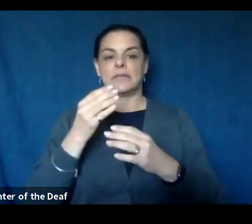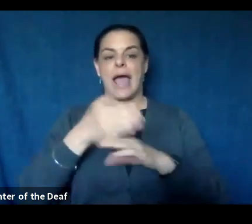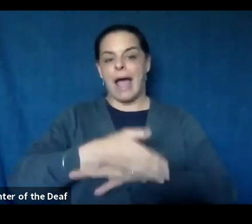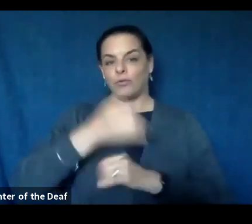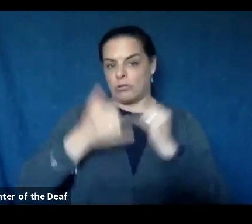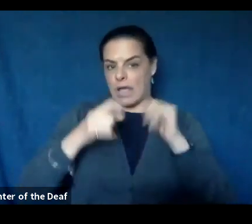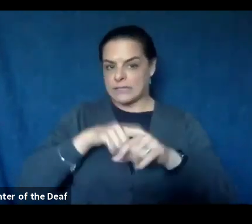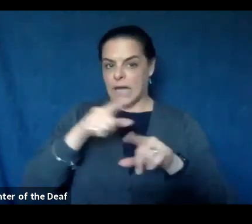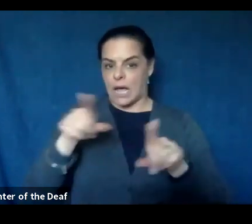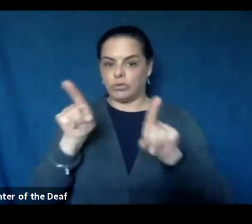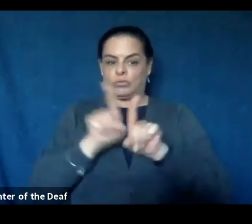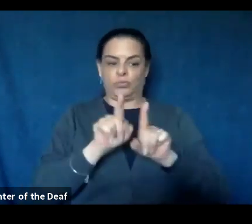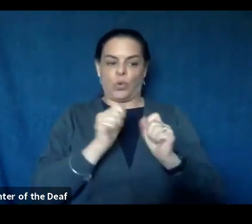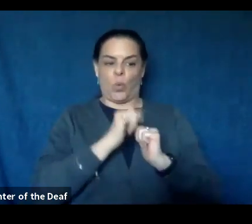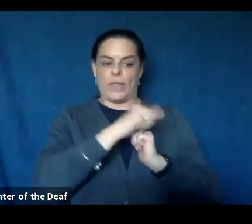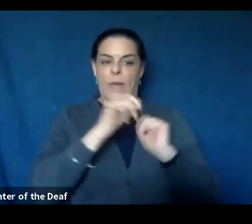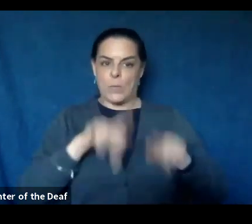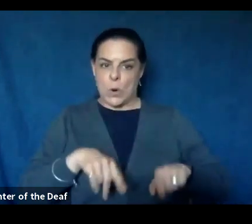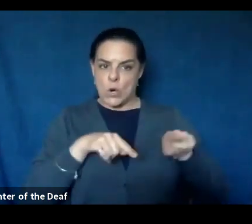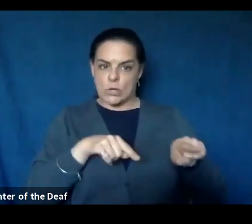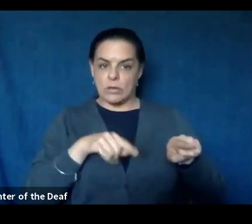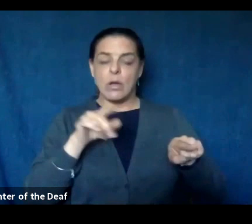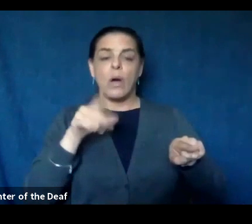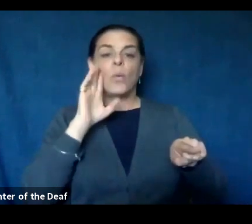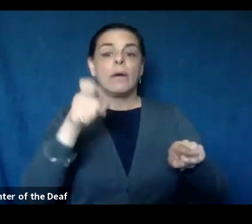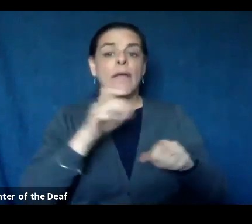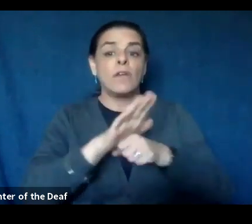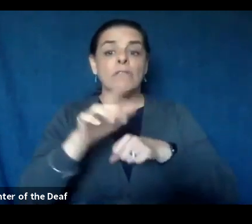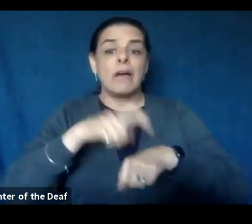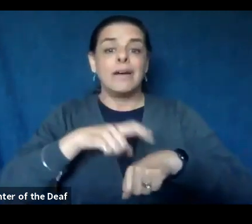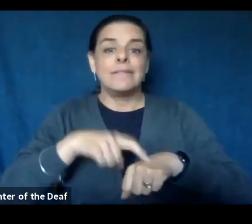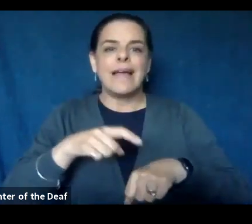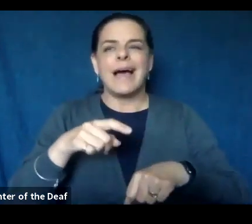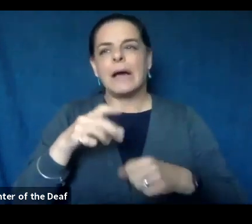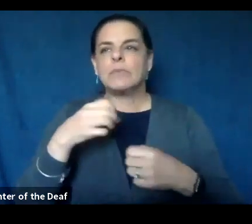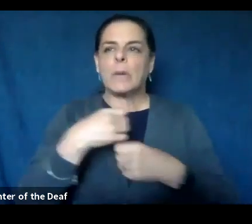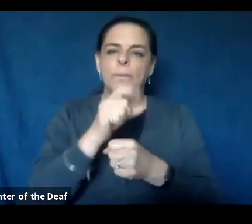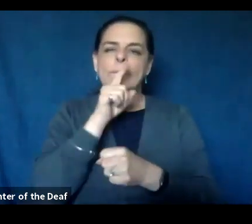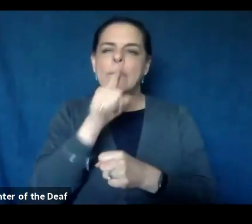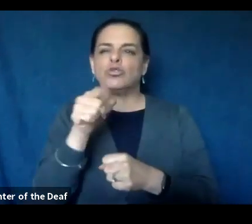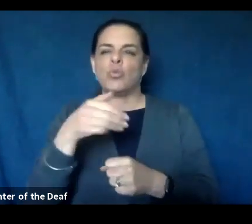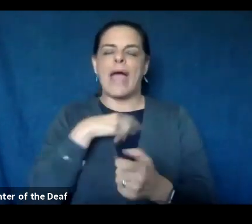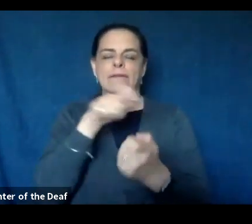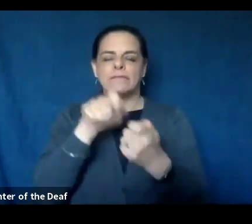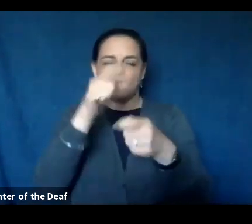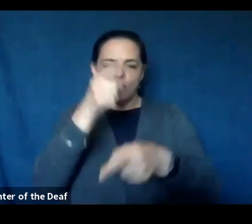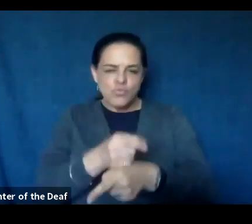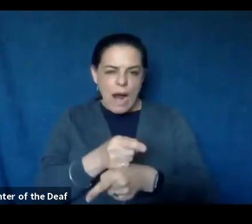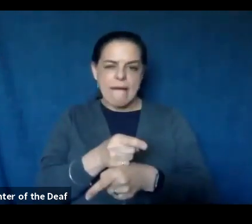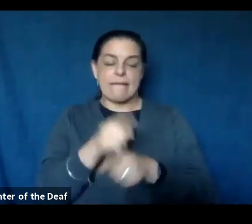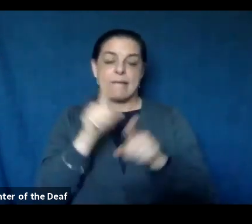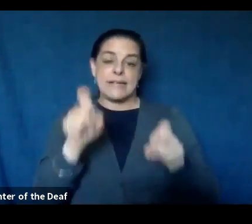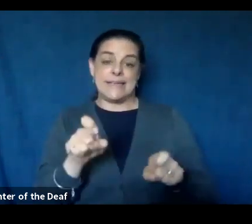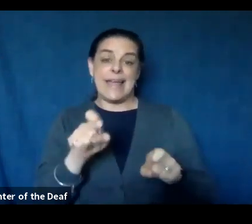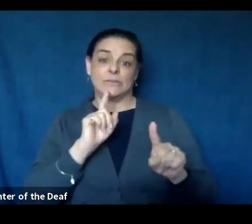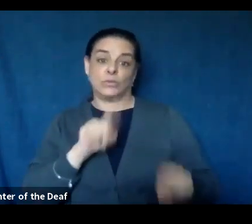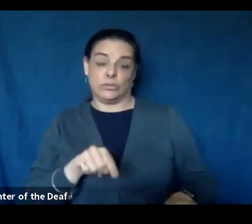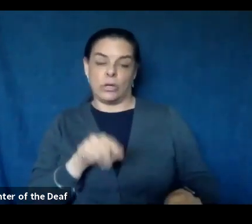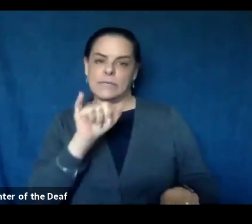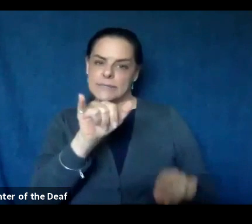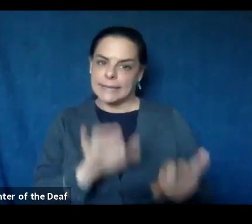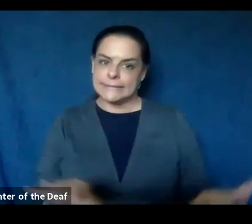case. That'll give plenty of time to make sure that you have the best chances of having accurate test results. So that's really important, and that can help spread